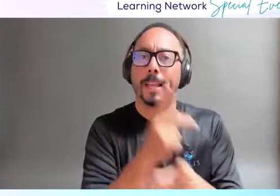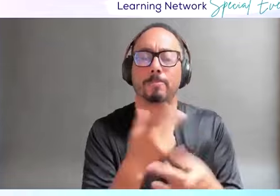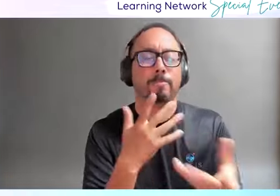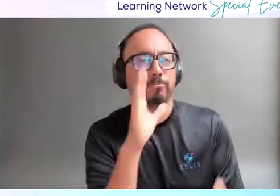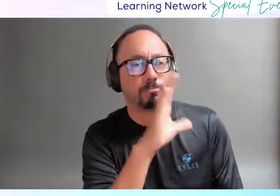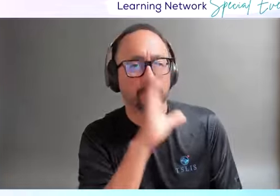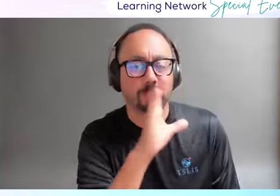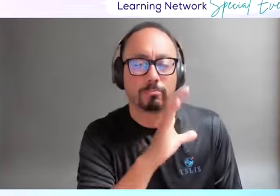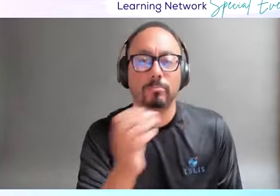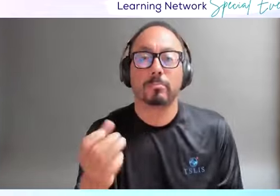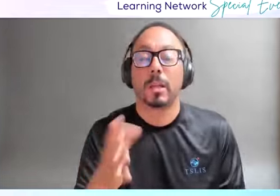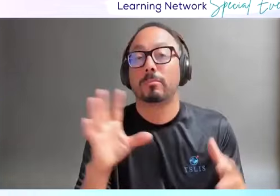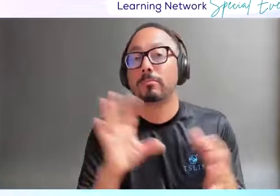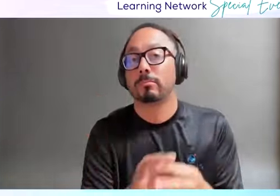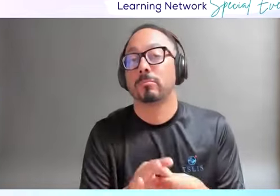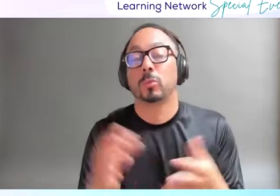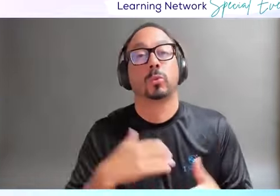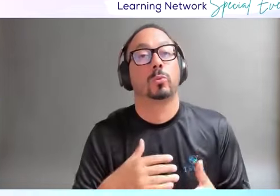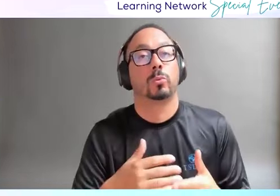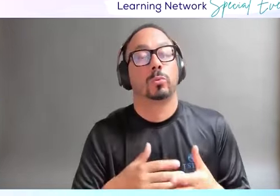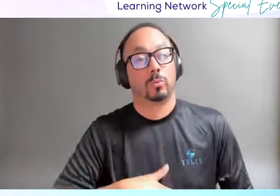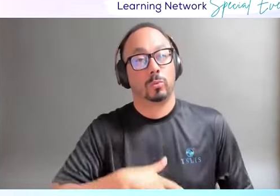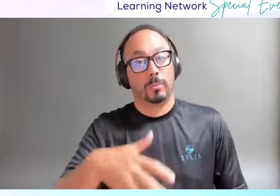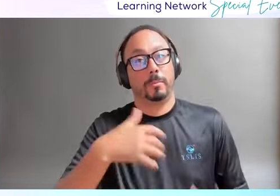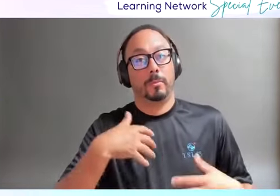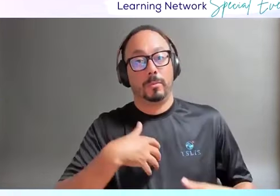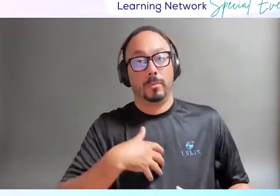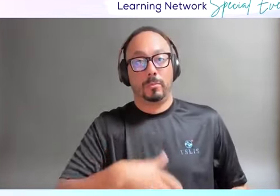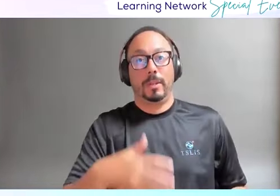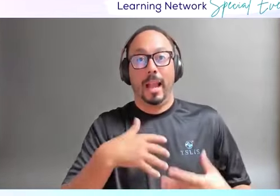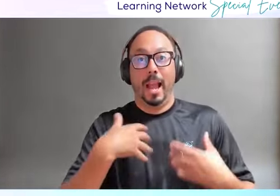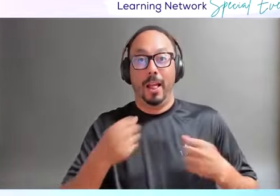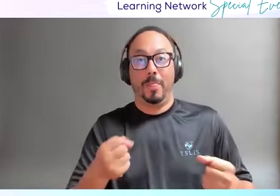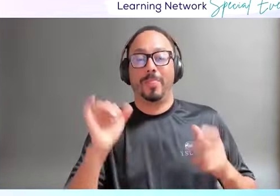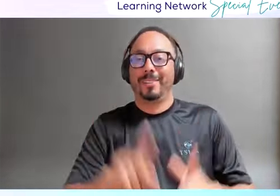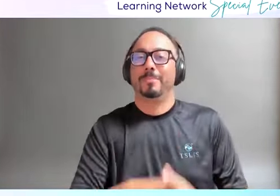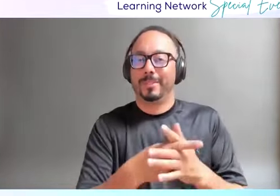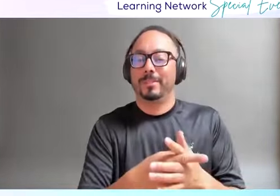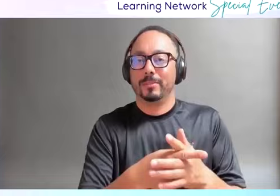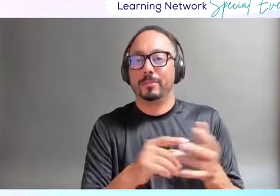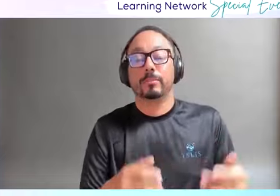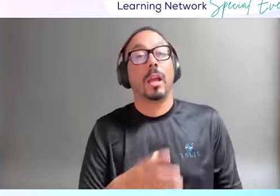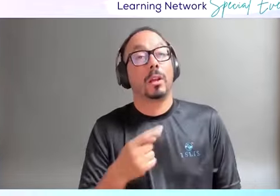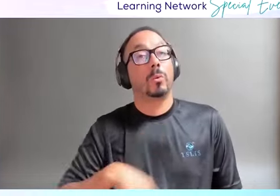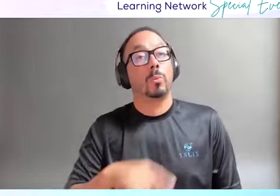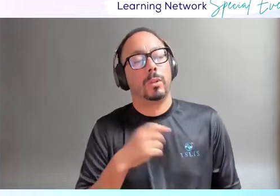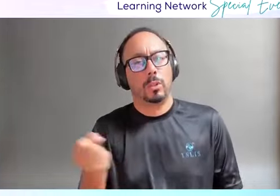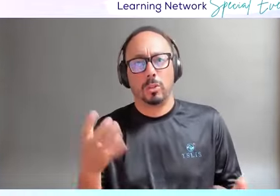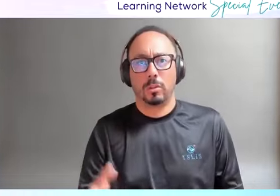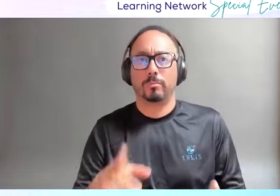connected to reproductive health as a way in. One of the reasons why we've done extensive work on that nexus between